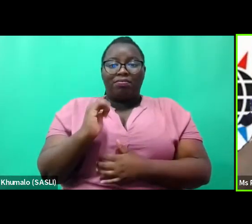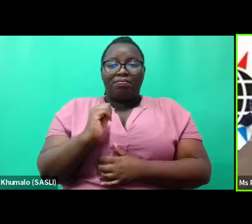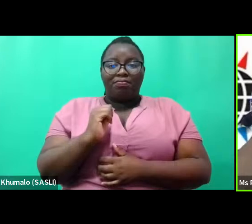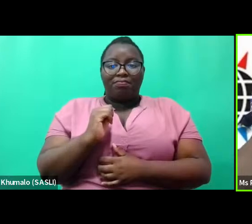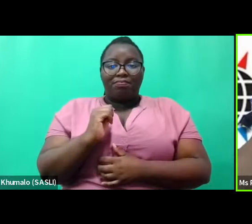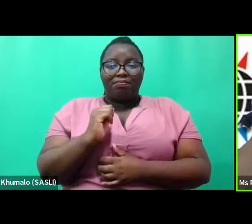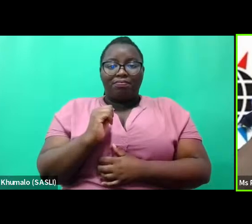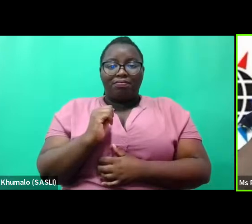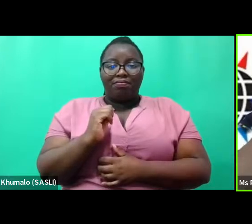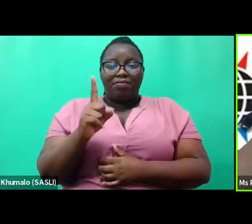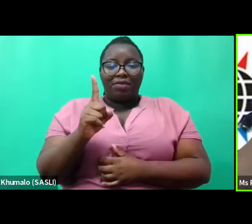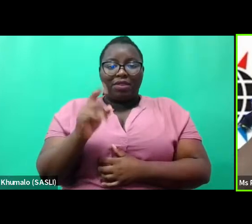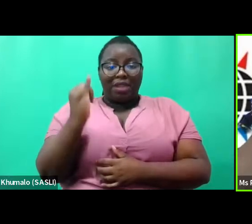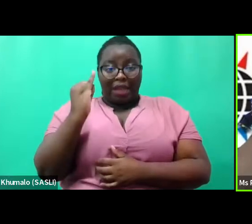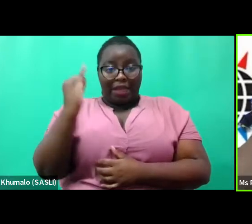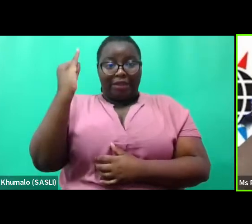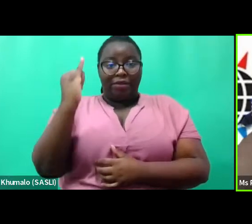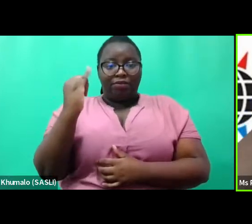staff and